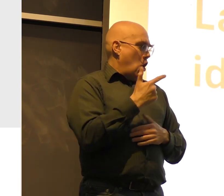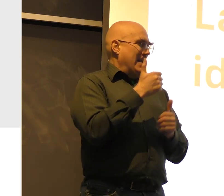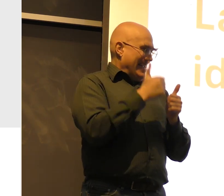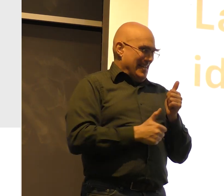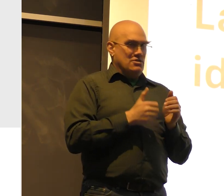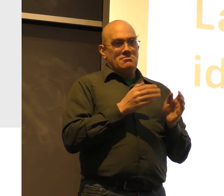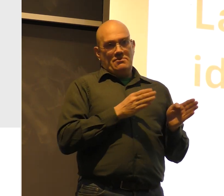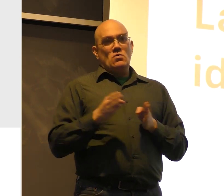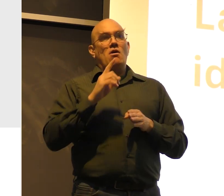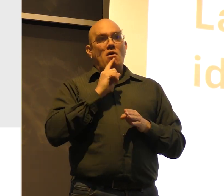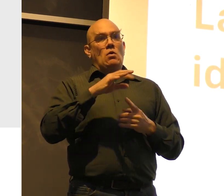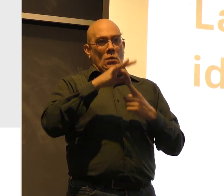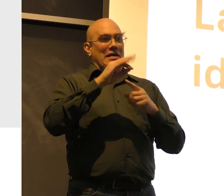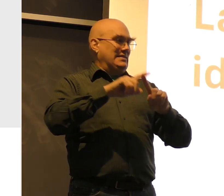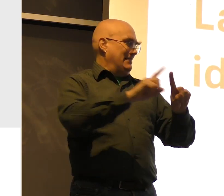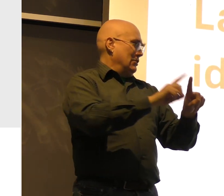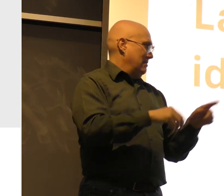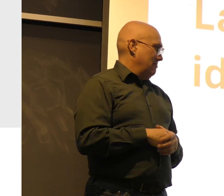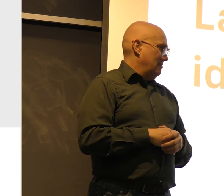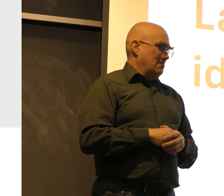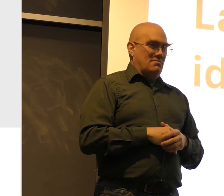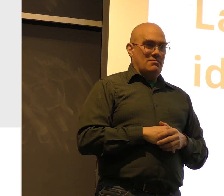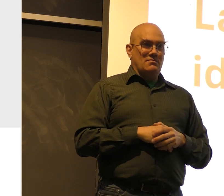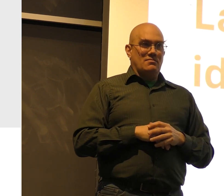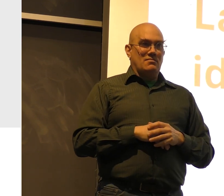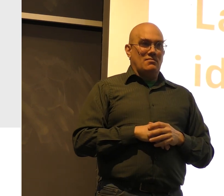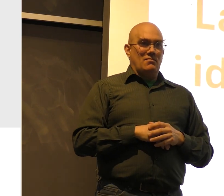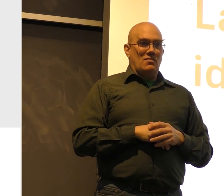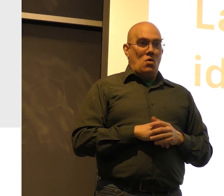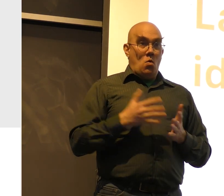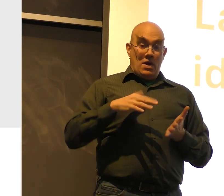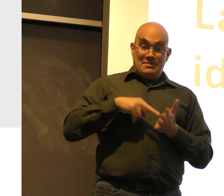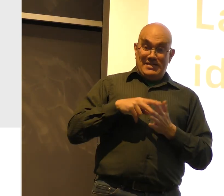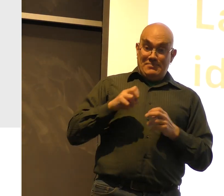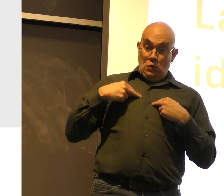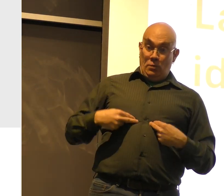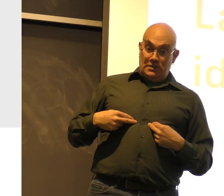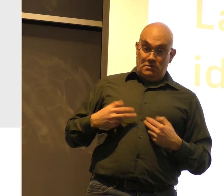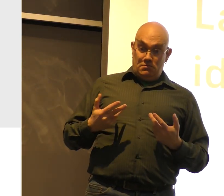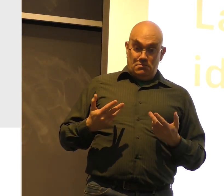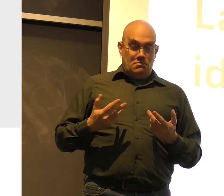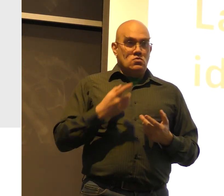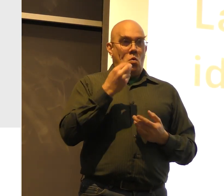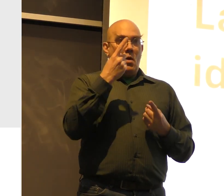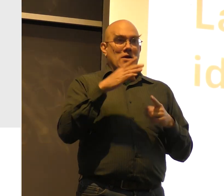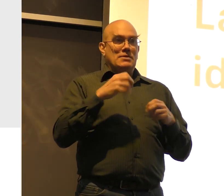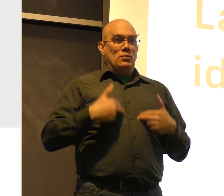with that. We are all, each of us, unique and different in different ways. What it means to be human, there's